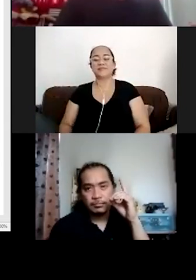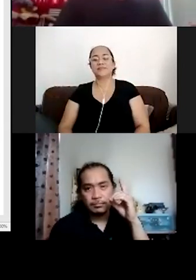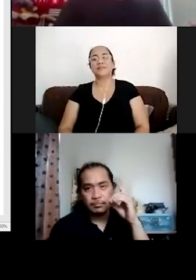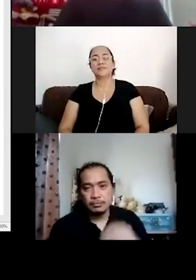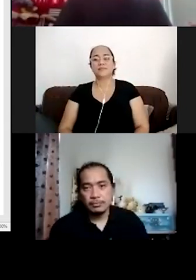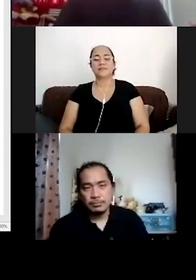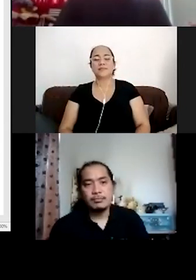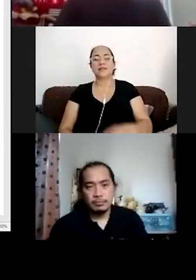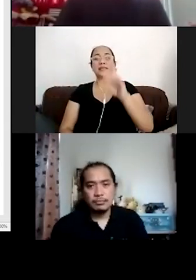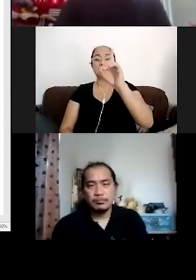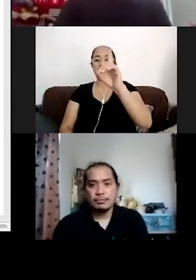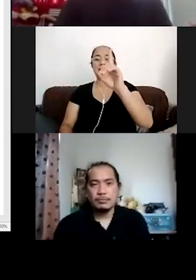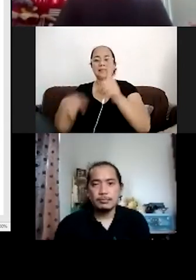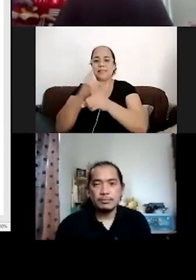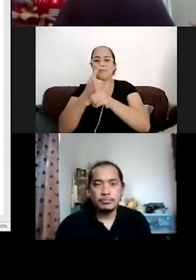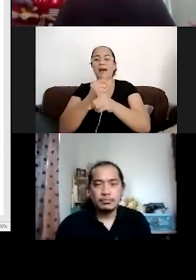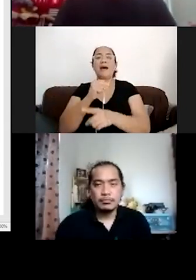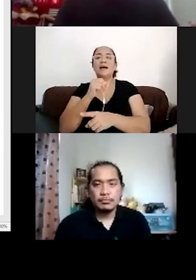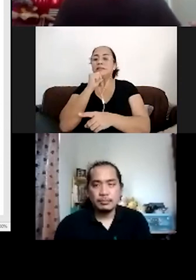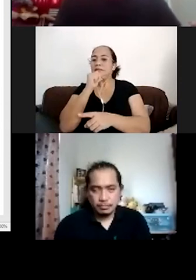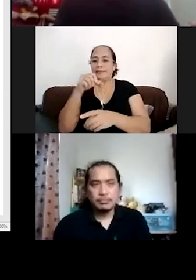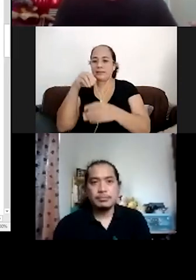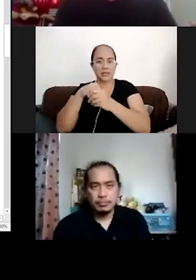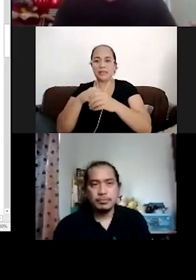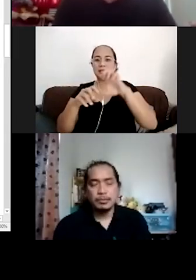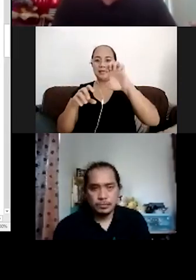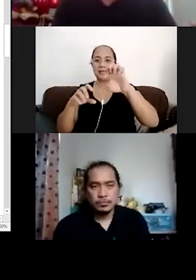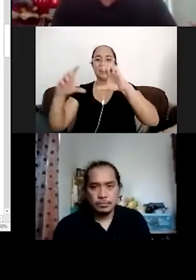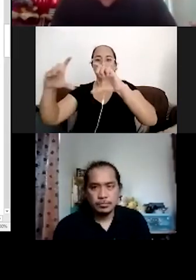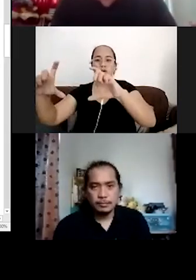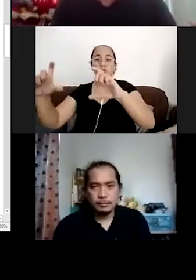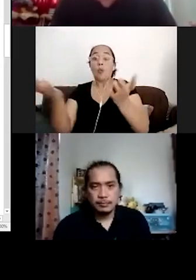D, yes, it's not in the embedded clause, it's in the main clause.